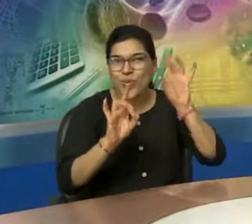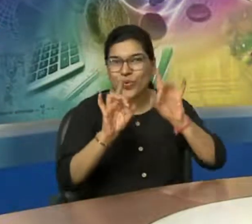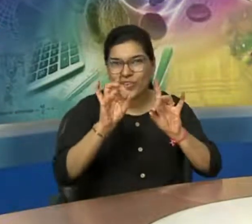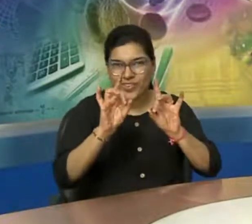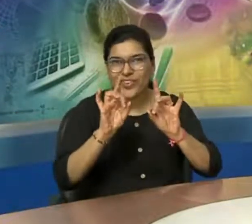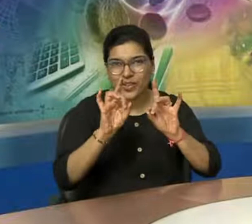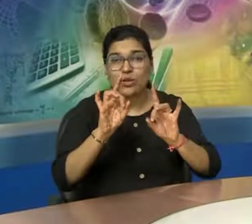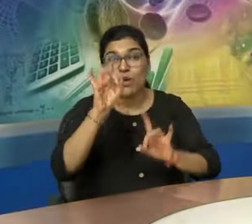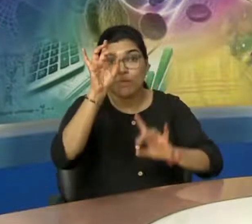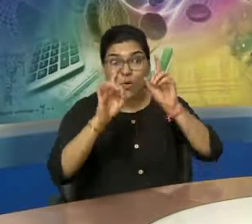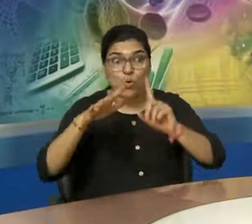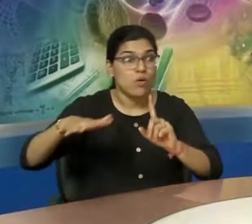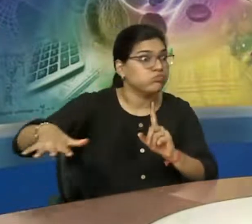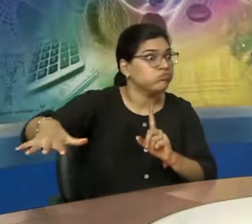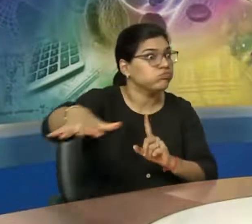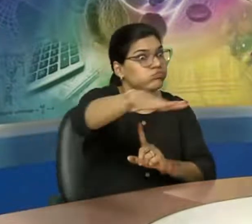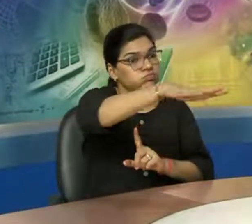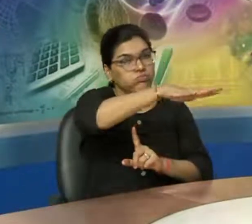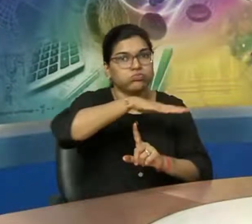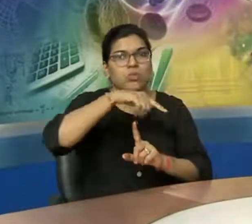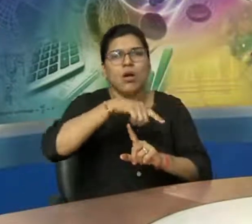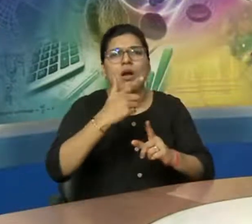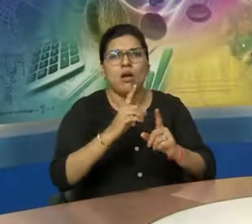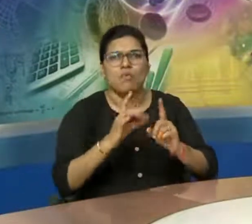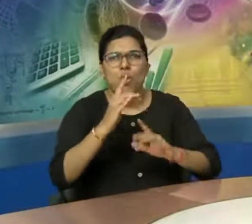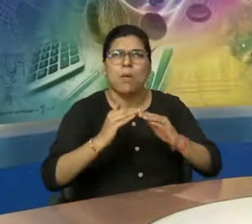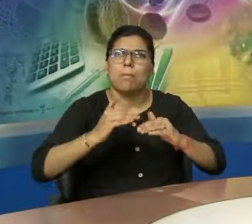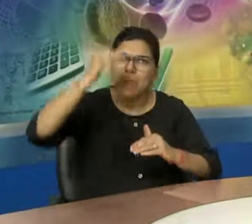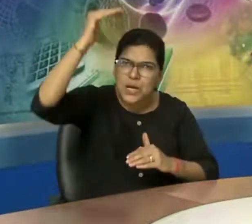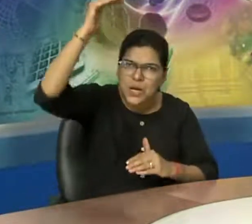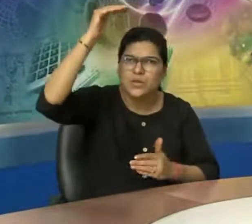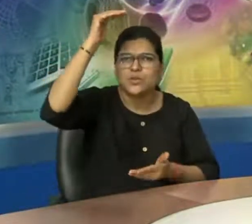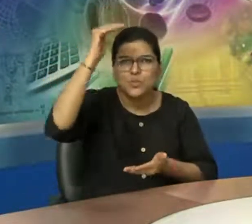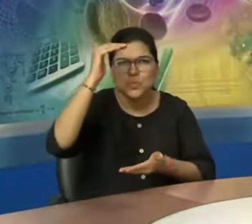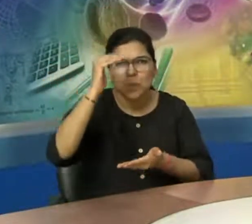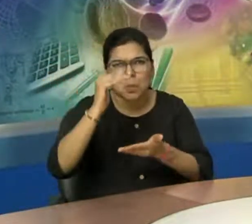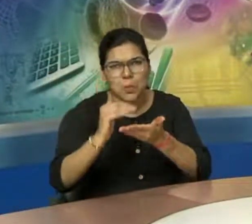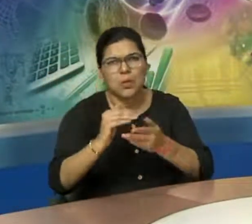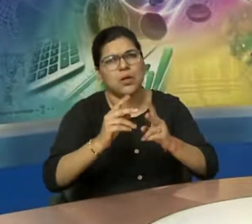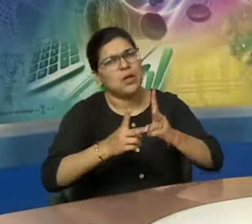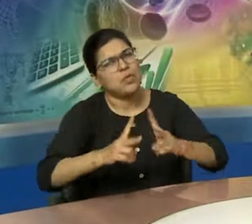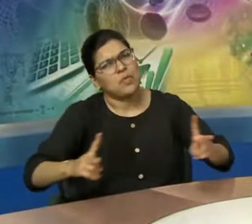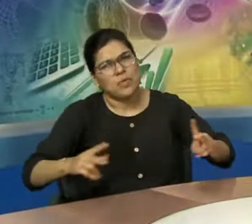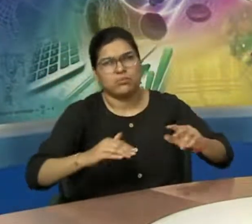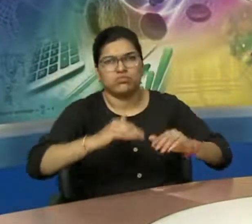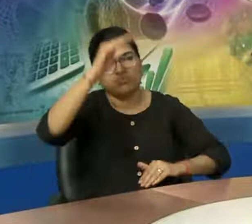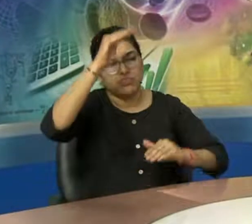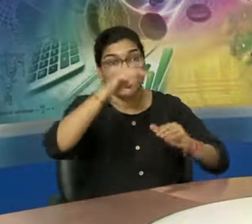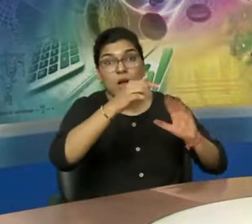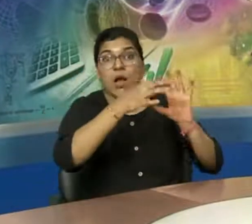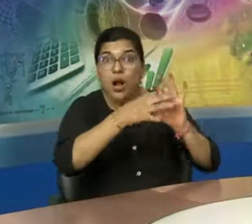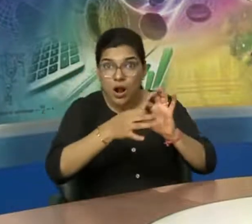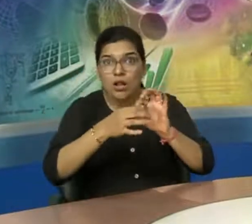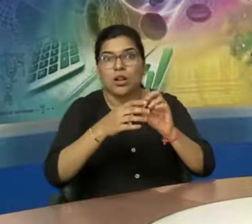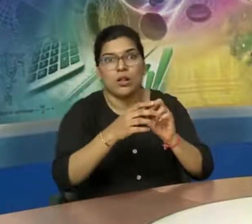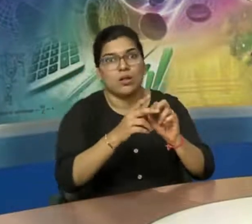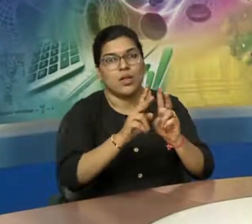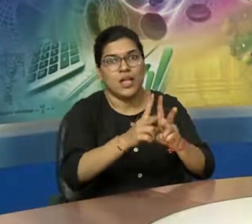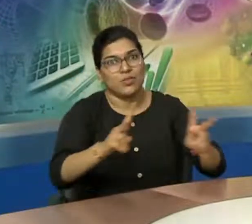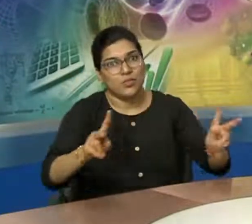It defines a large community unit which is characterized by a major vegetation